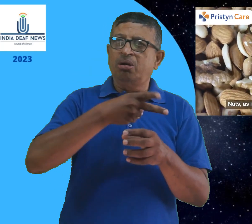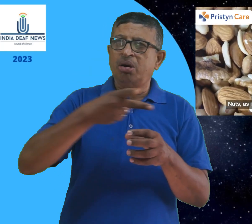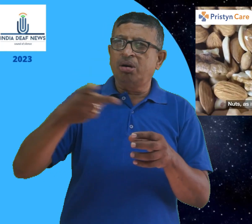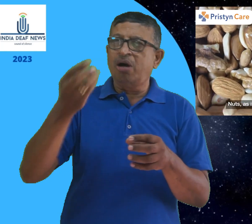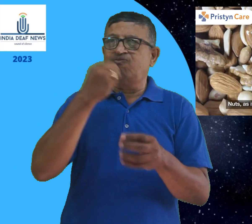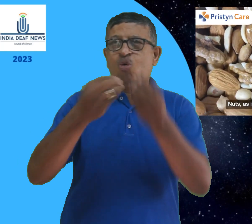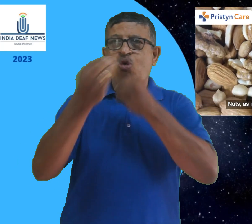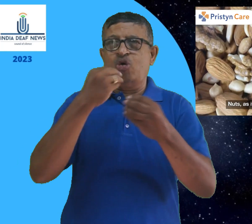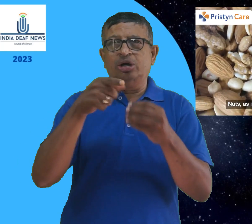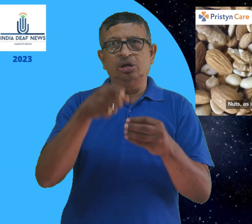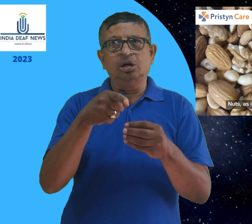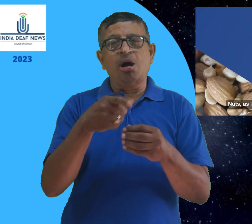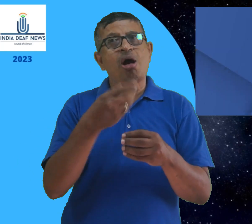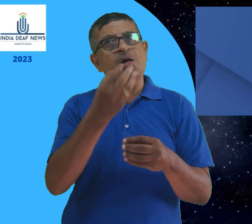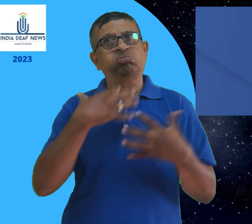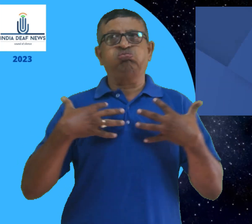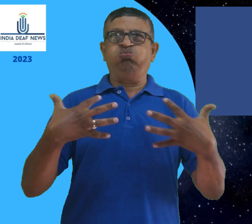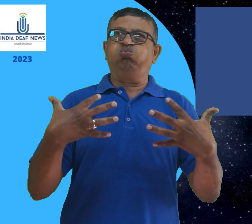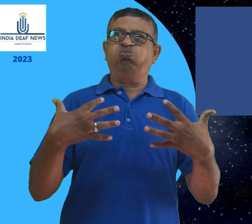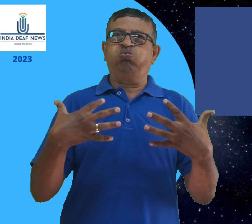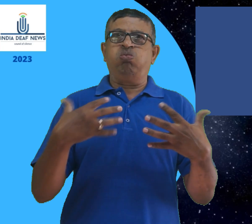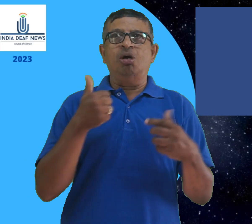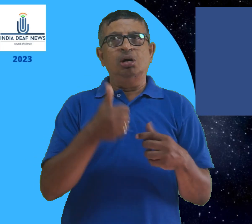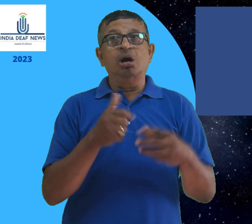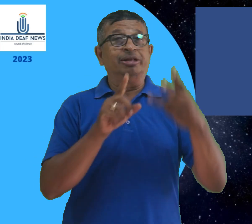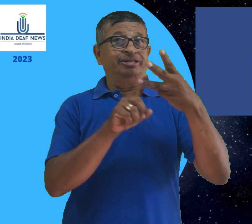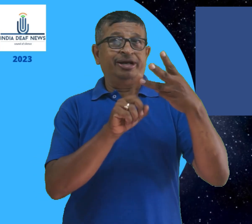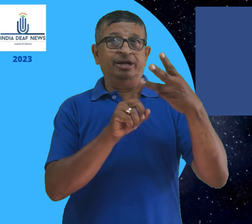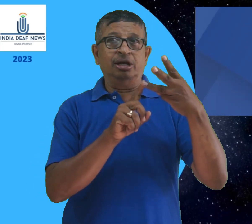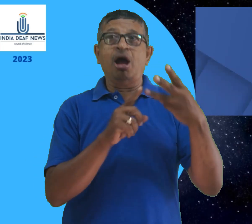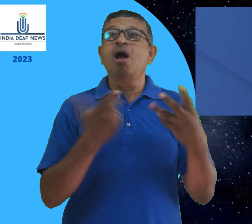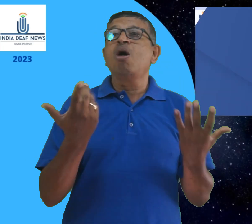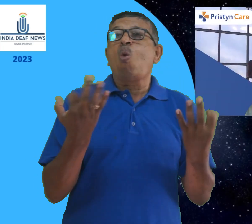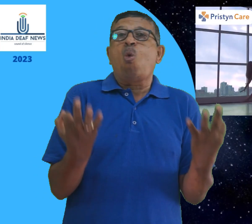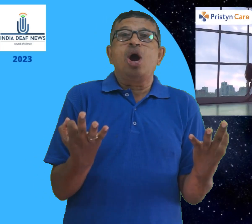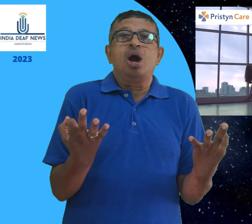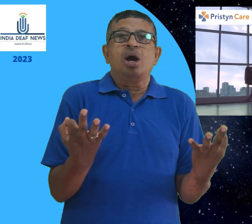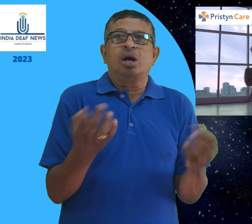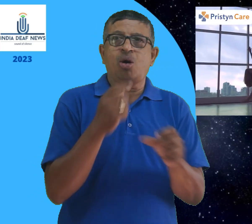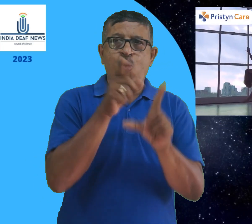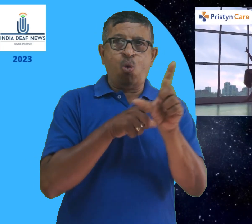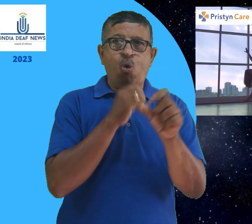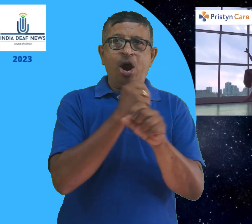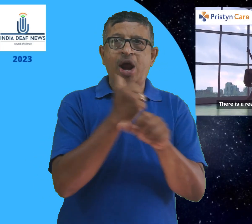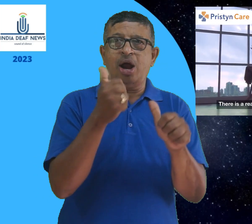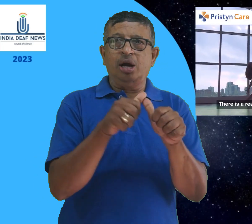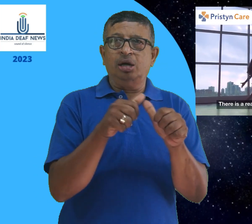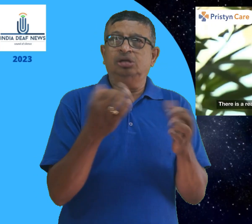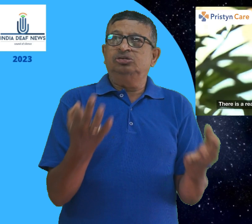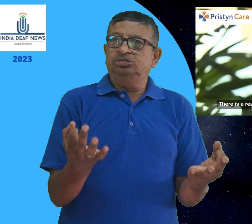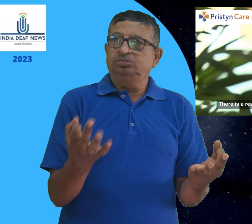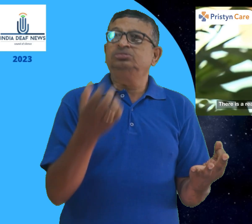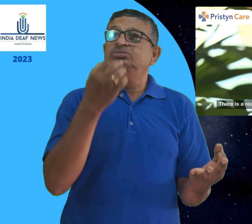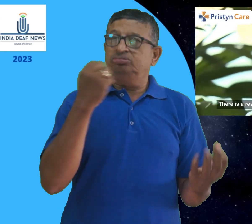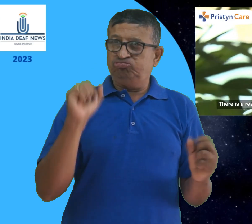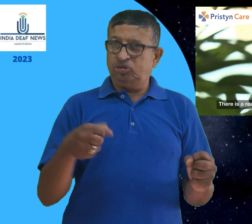source of monounsaturated fats. Second, practice yoga for bigger boobs. Yoga has a healing power. There is a reason